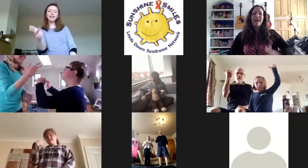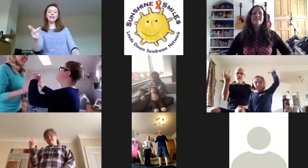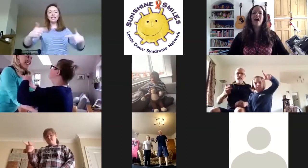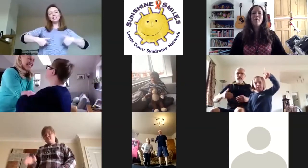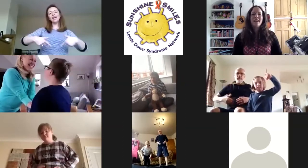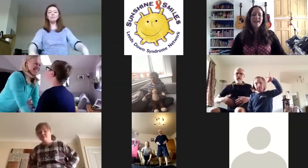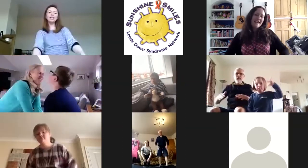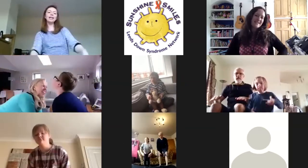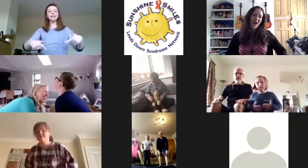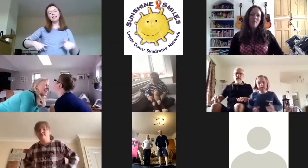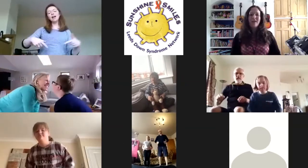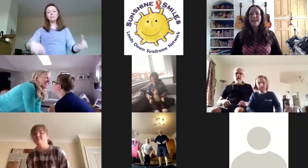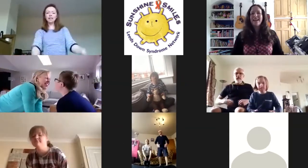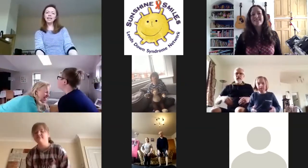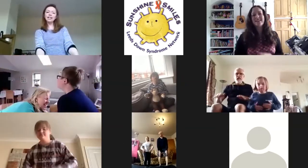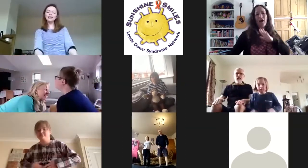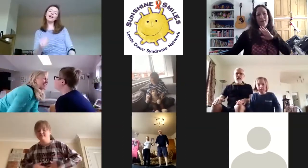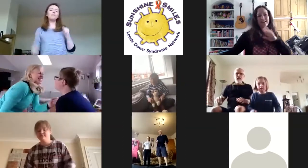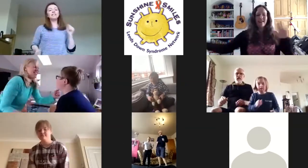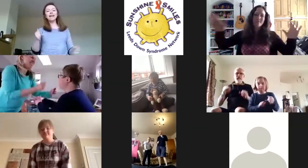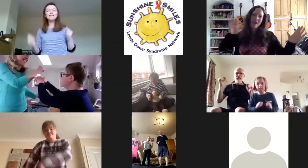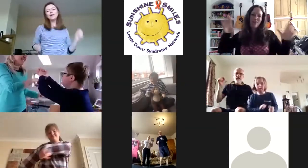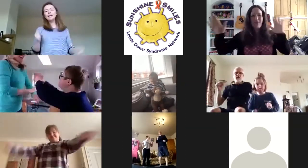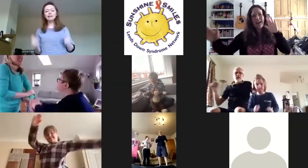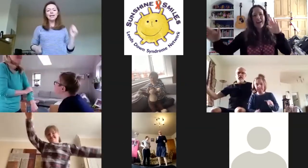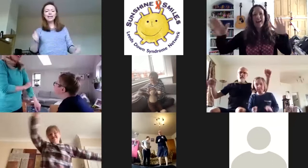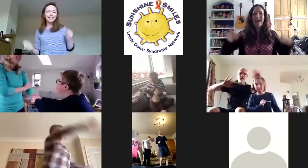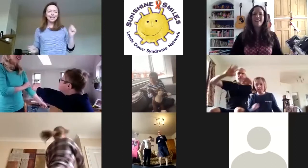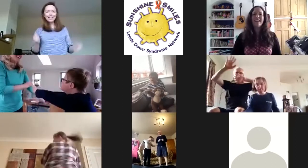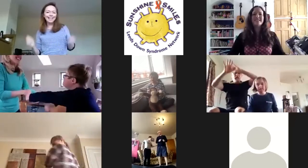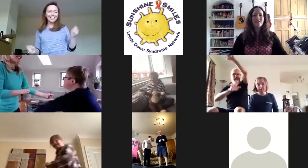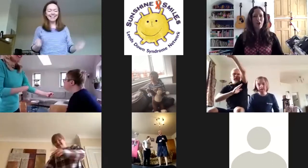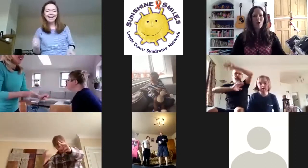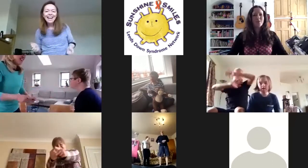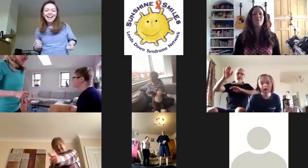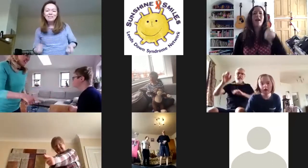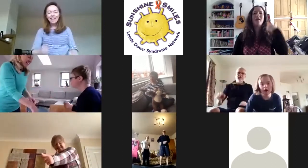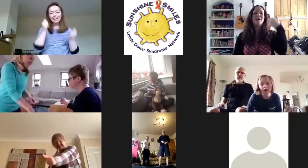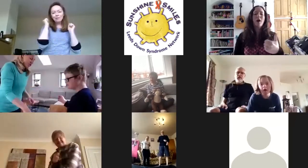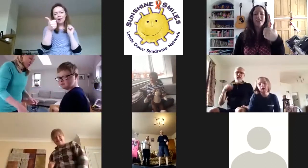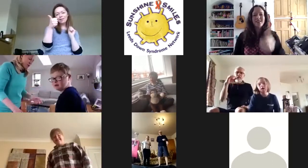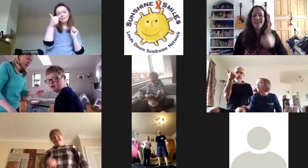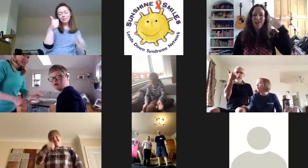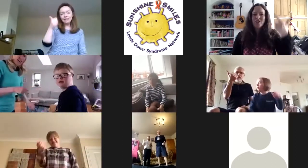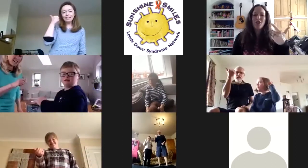1, 2, 3, tummy, knees, come and dance with me. Knees and toes, baby,